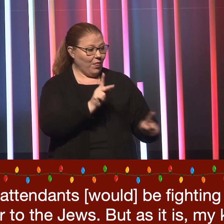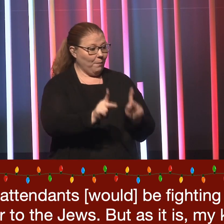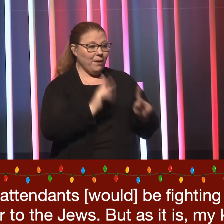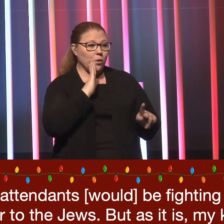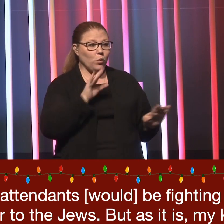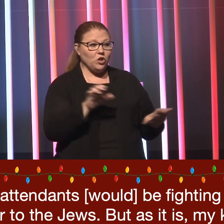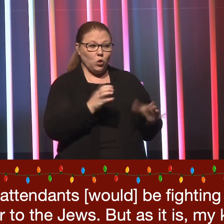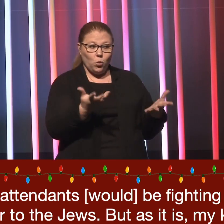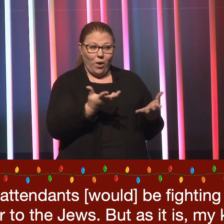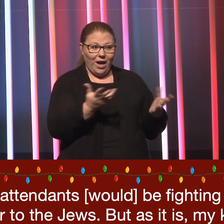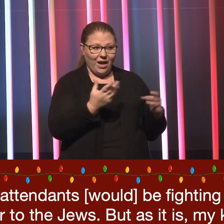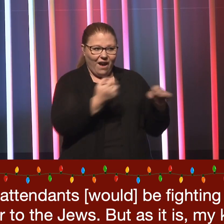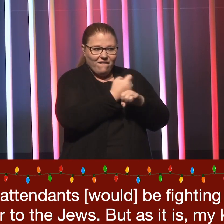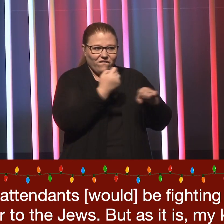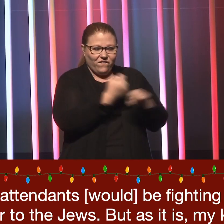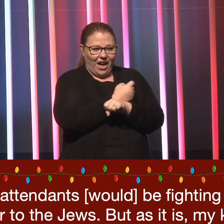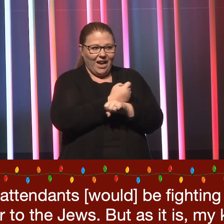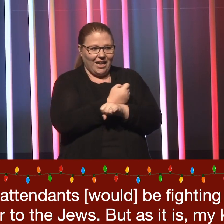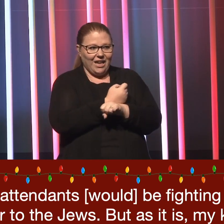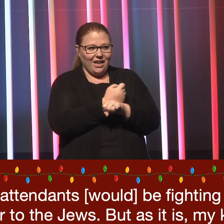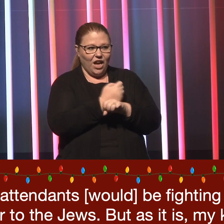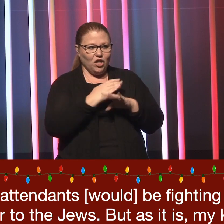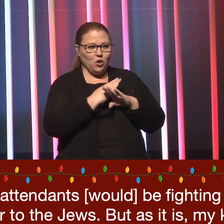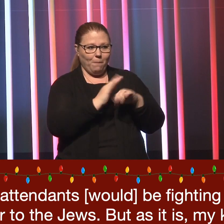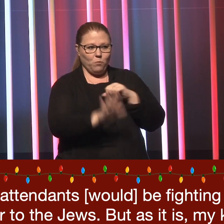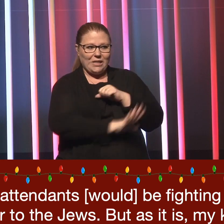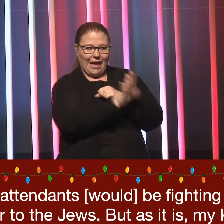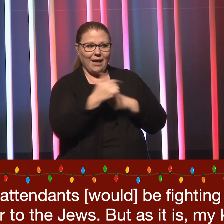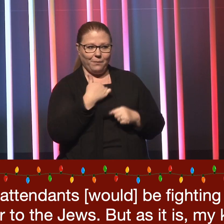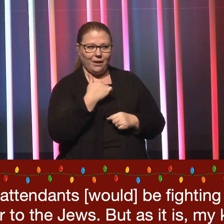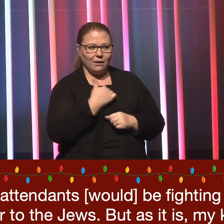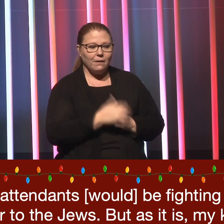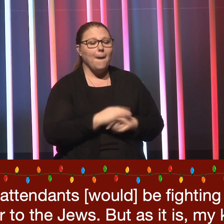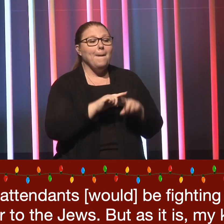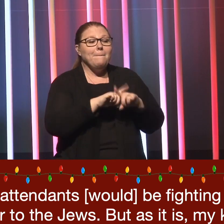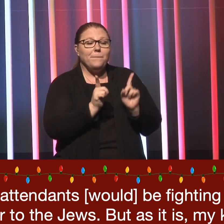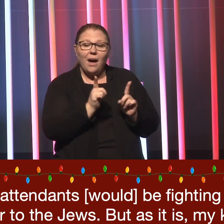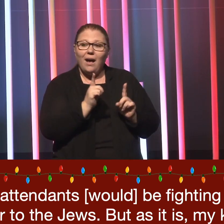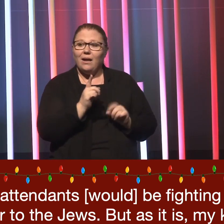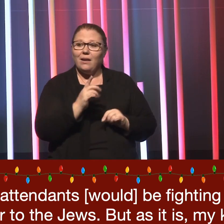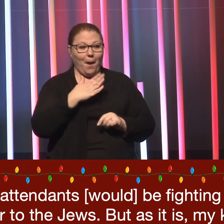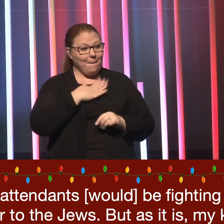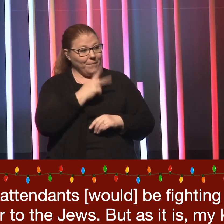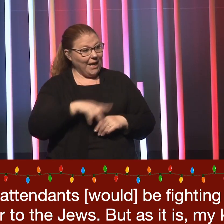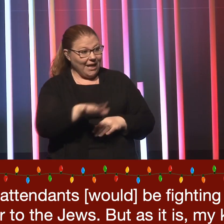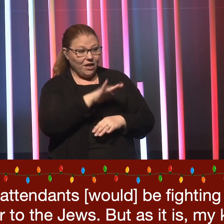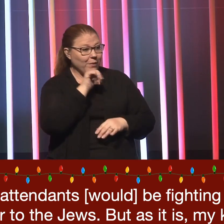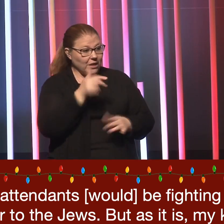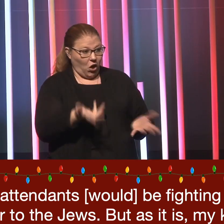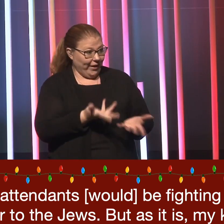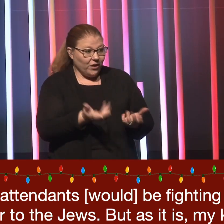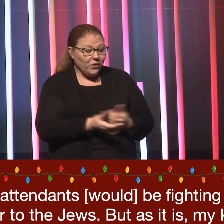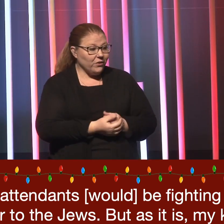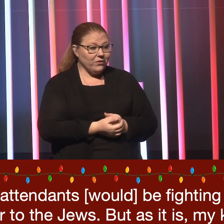what? Fighting to keep me from being handed over to the Jews. But as it is, my kingdom is not here.